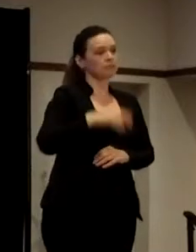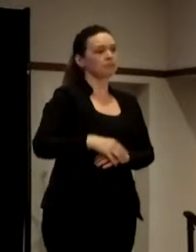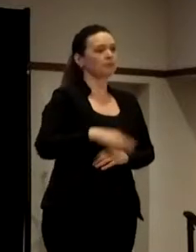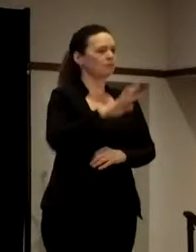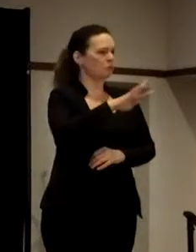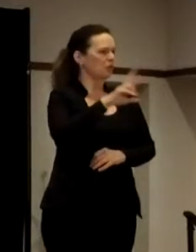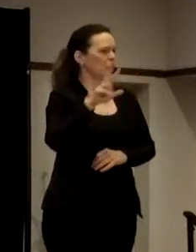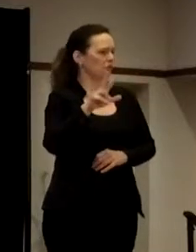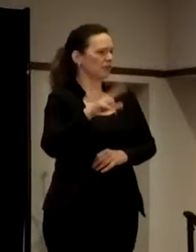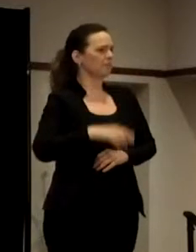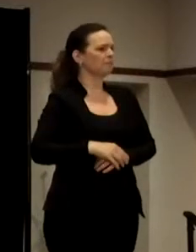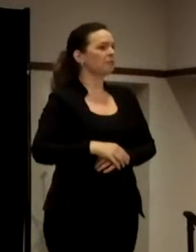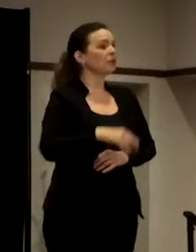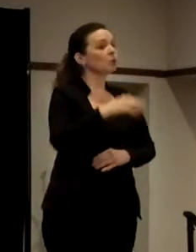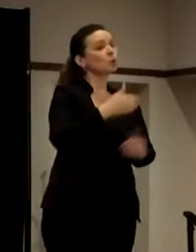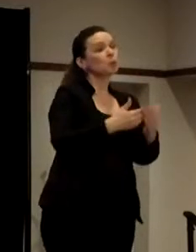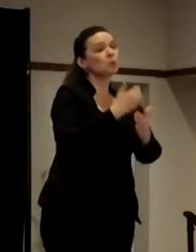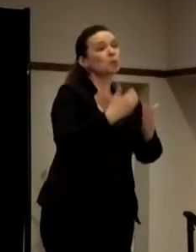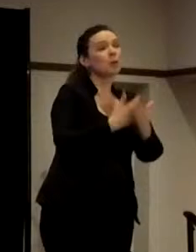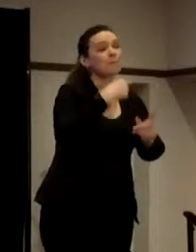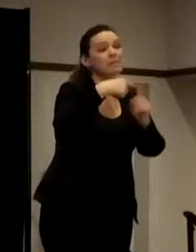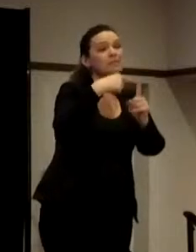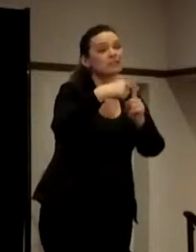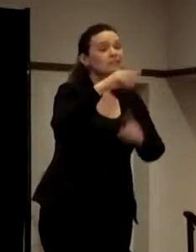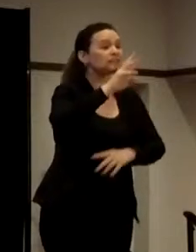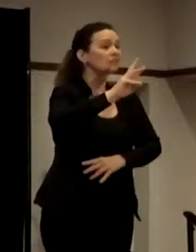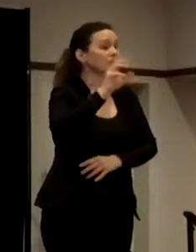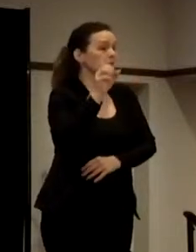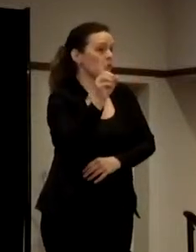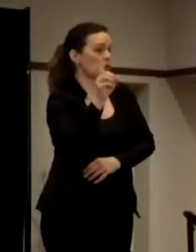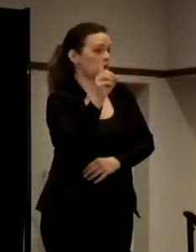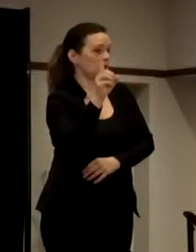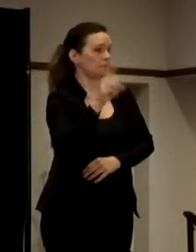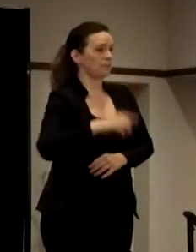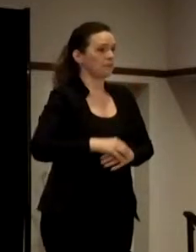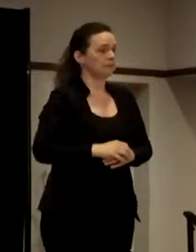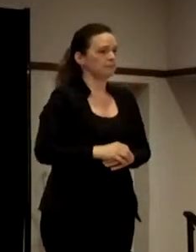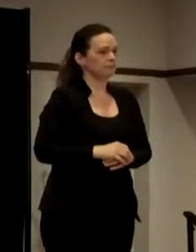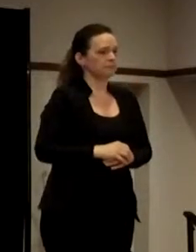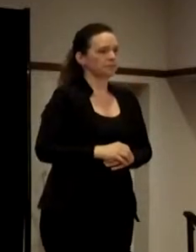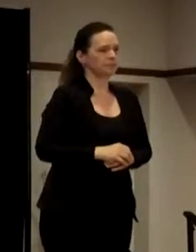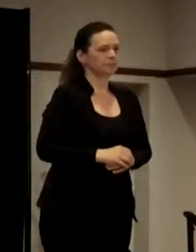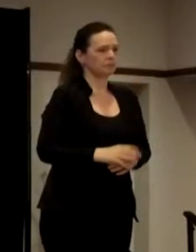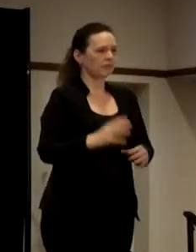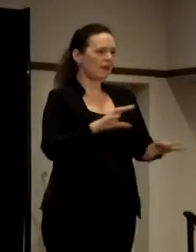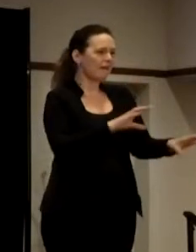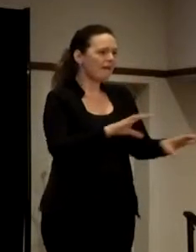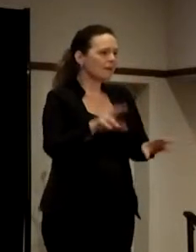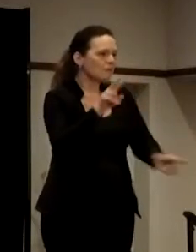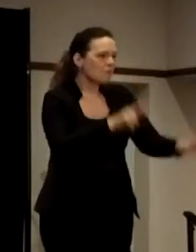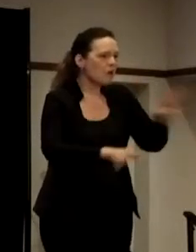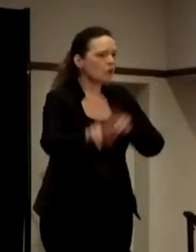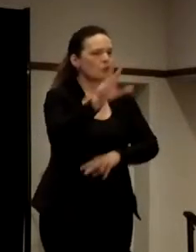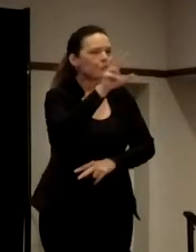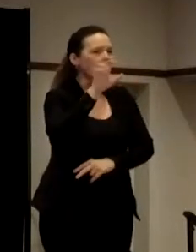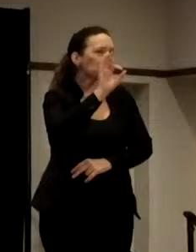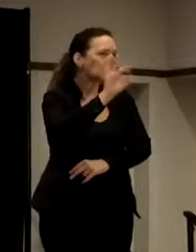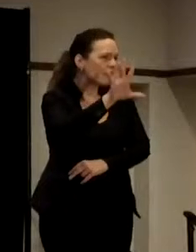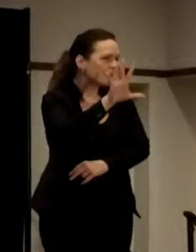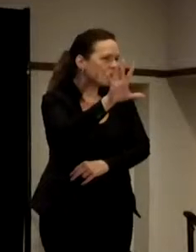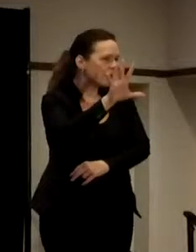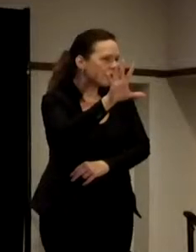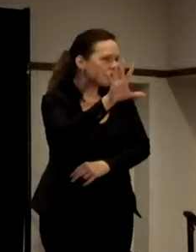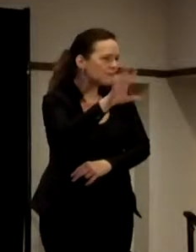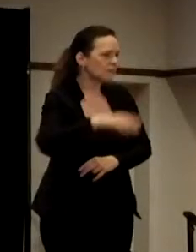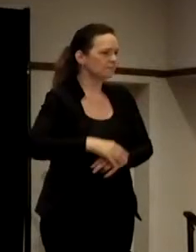395 active cases. Hospital numbers down to 43, but we do have 13 of our neighbors in the